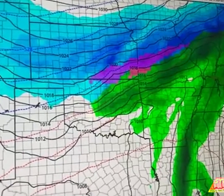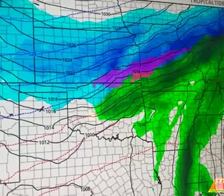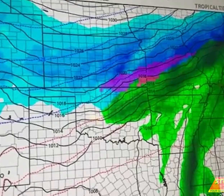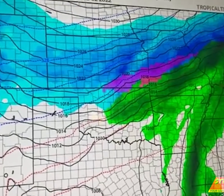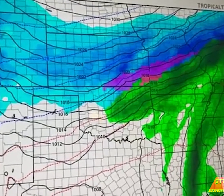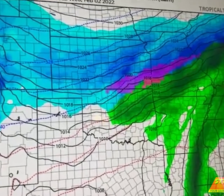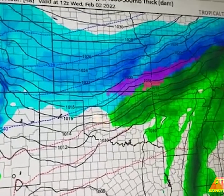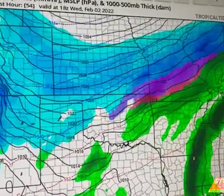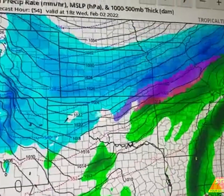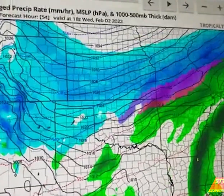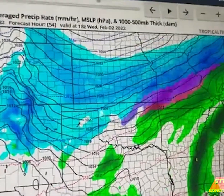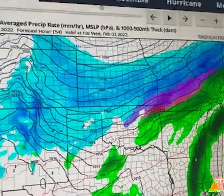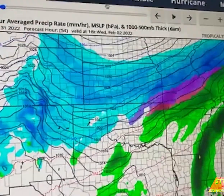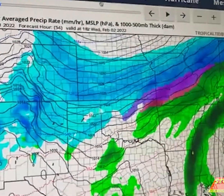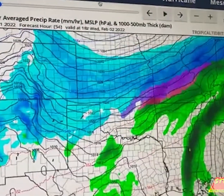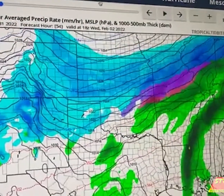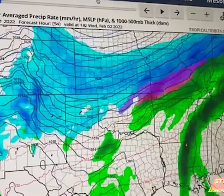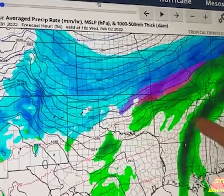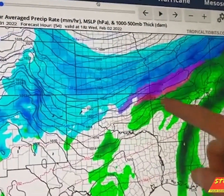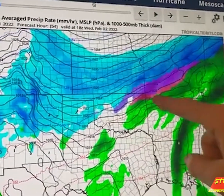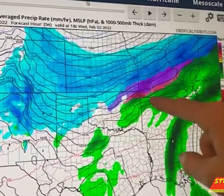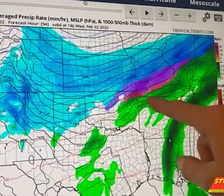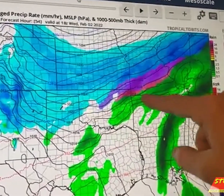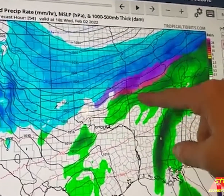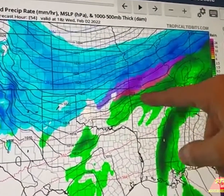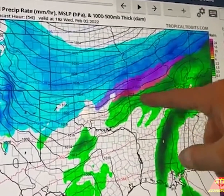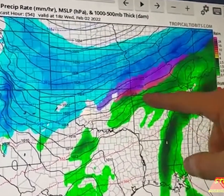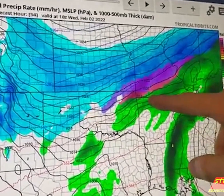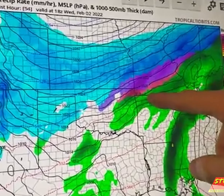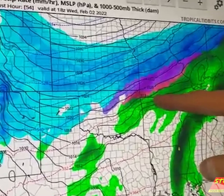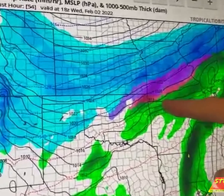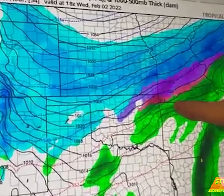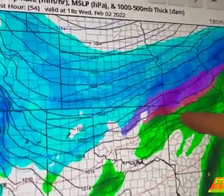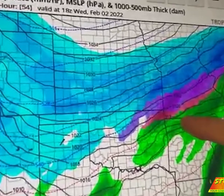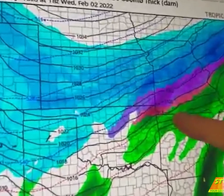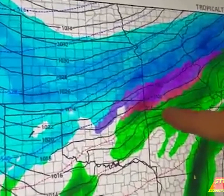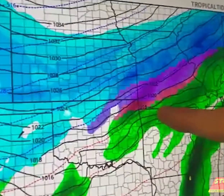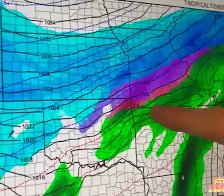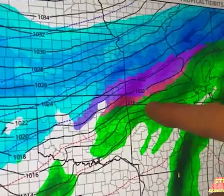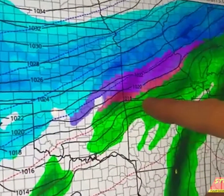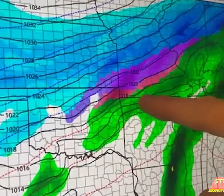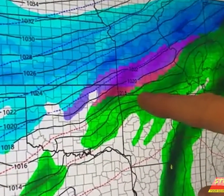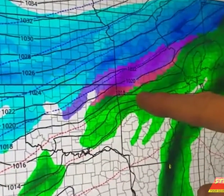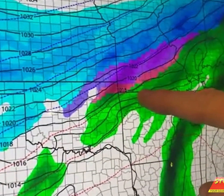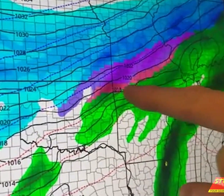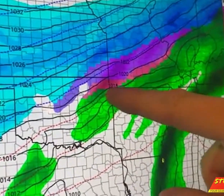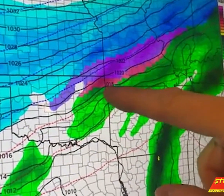Wednesday. There is noon Wednesday. Now look, now the Canadian says Branson is still in the green. And then a